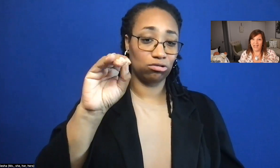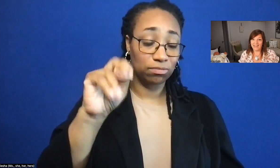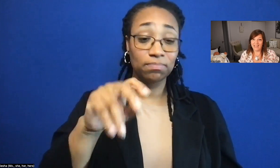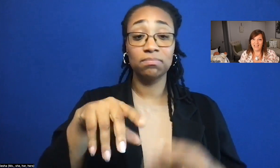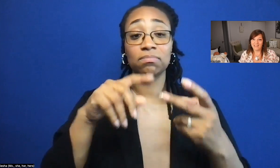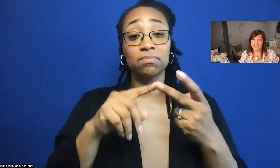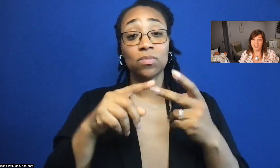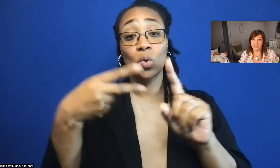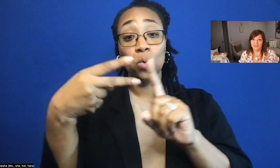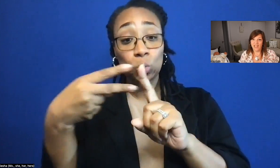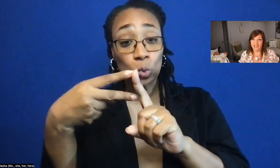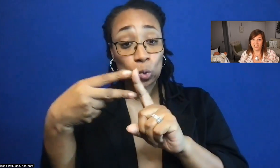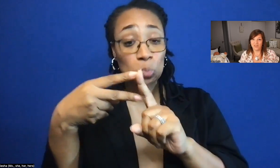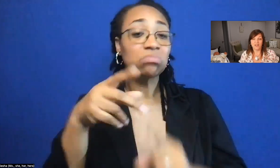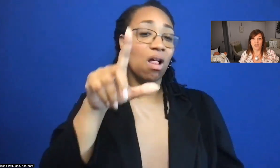to